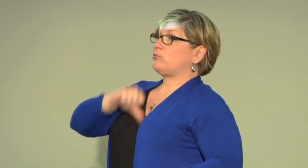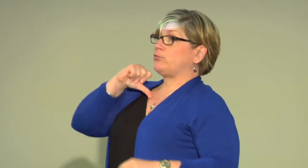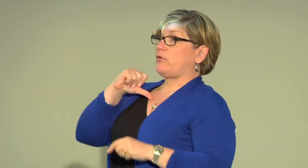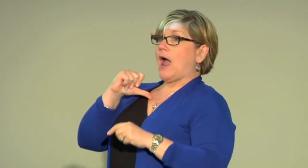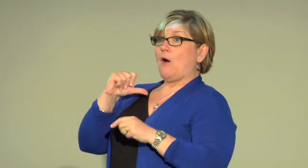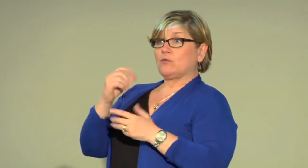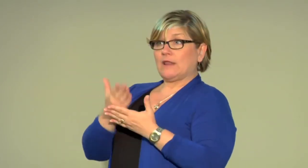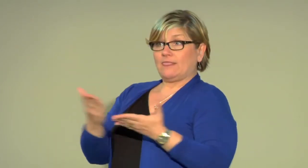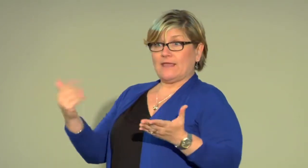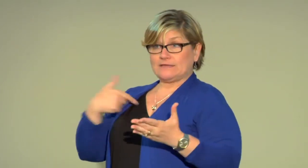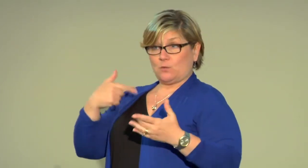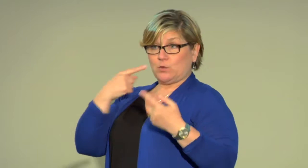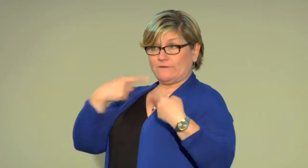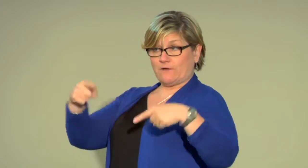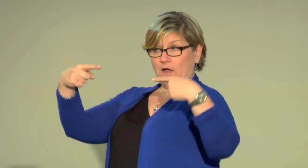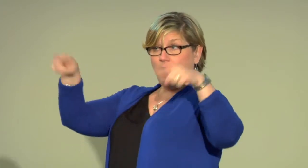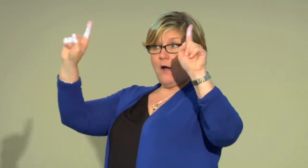moment.